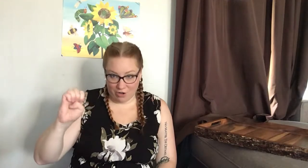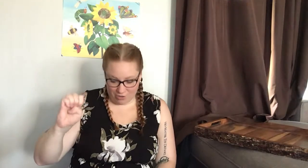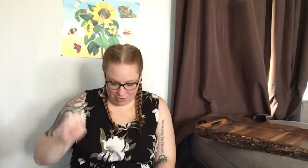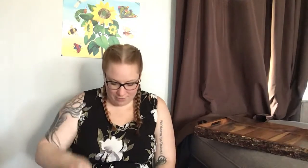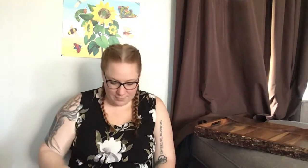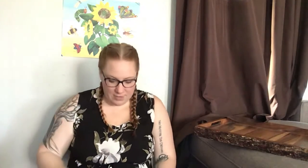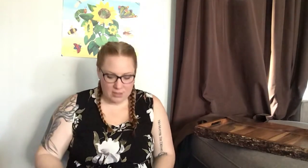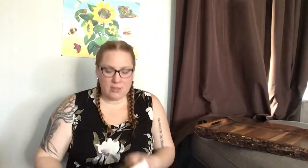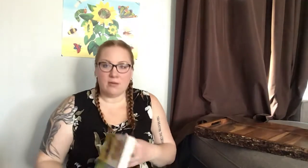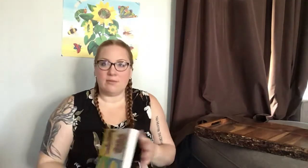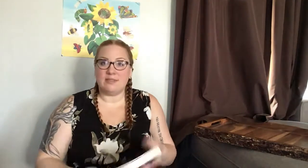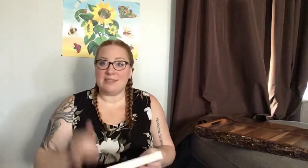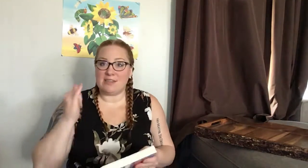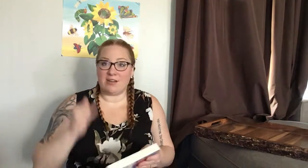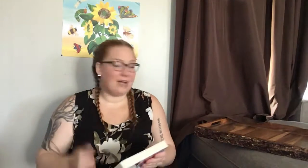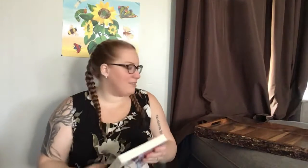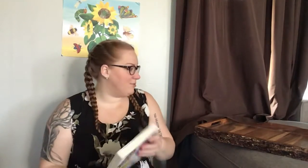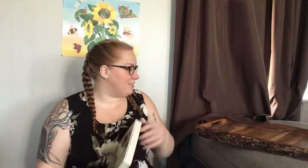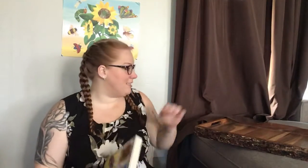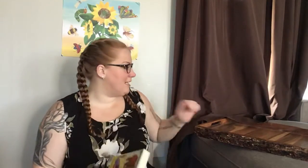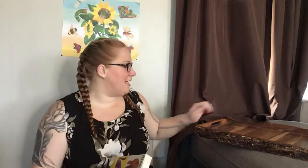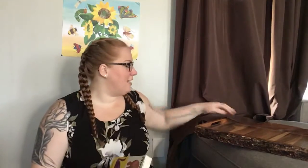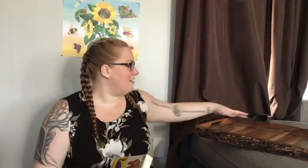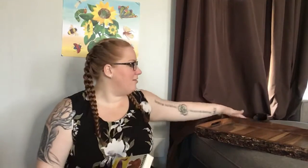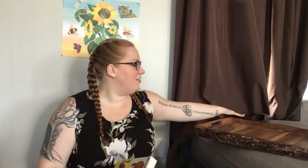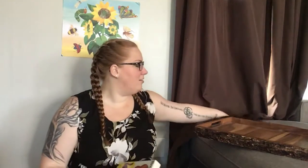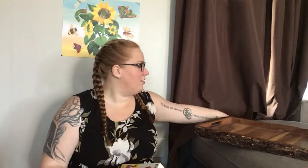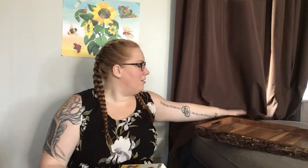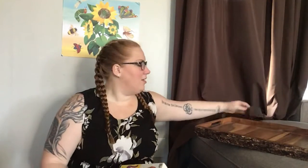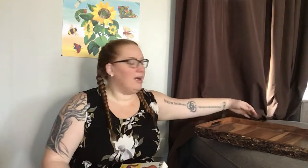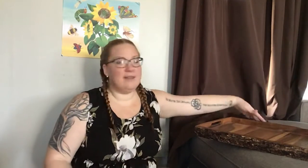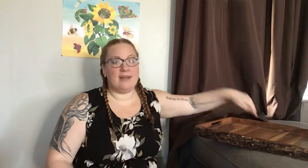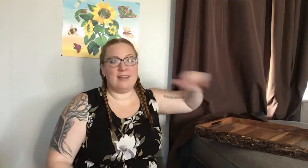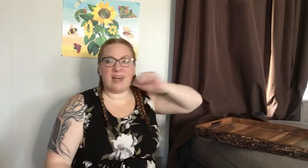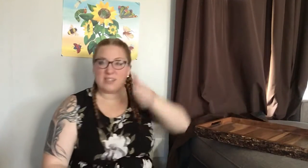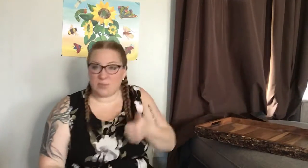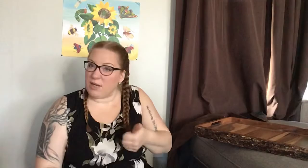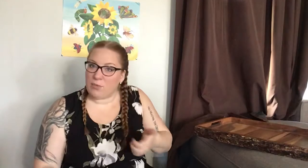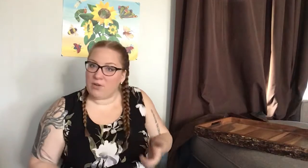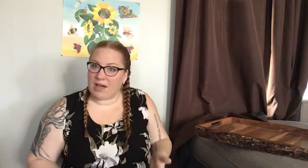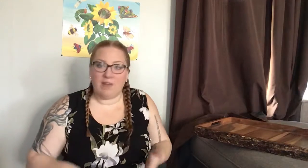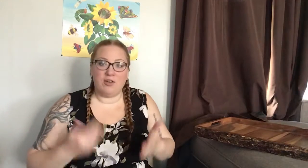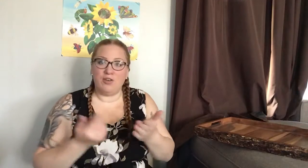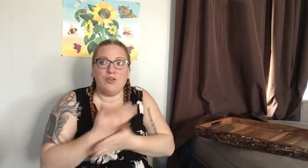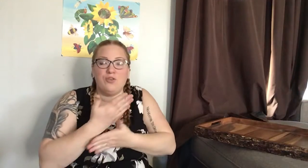Carle. This is our last one today. And then next week we'll have a new